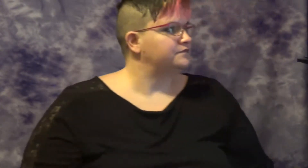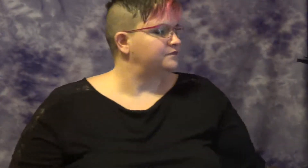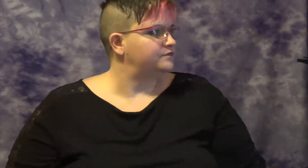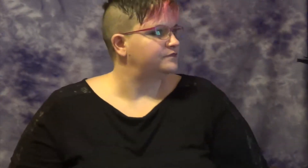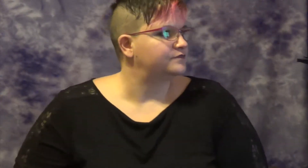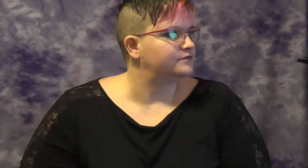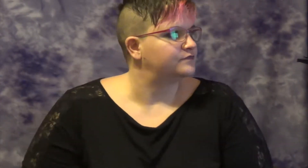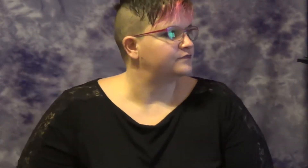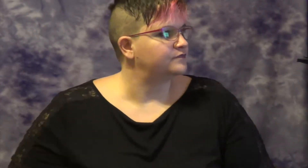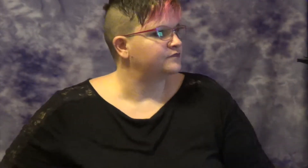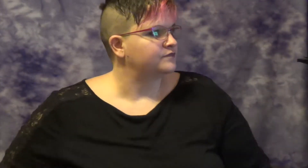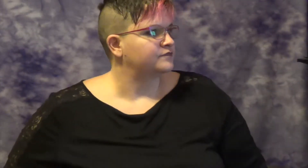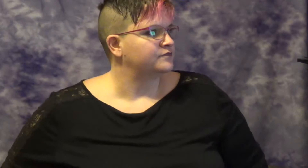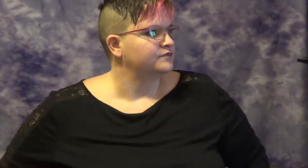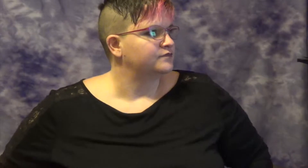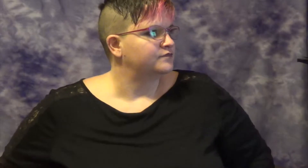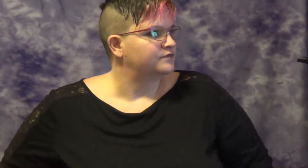relationships that we have.